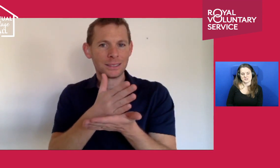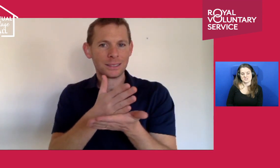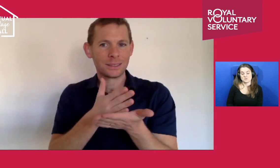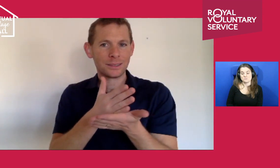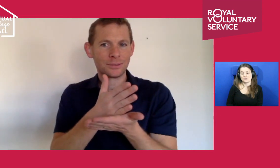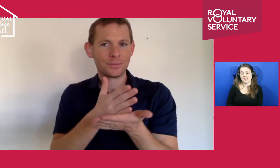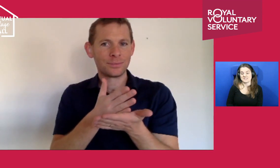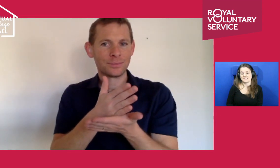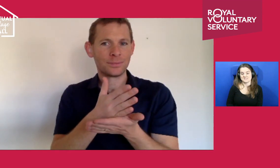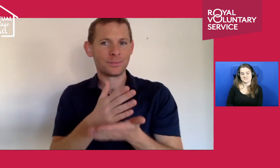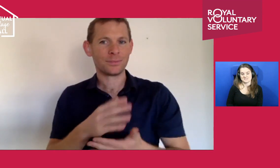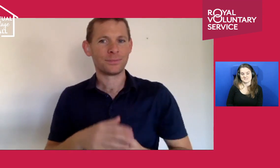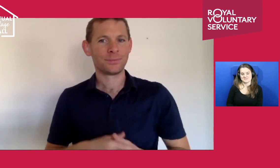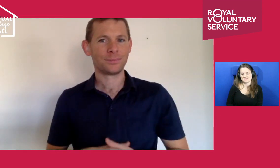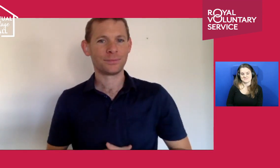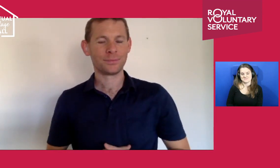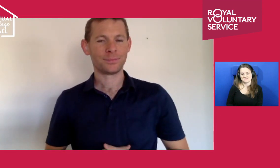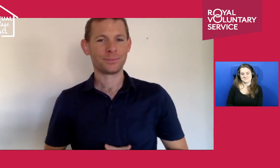Next, we're going to do bread.